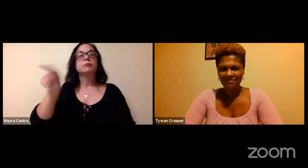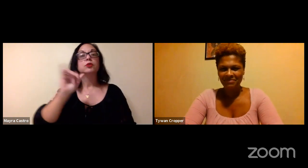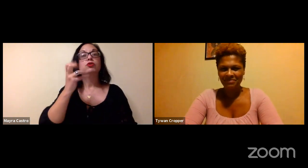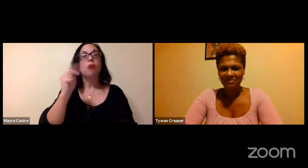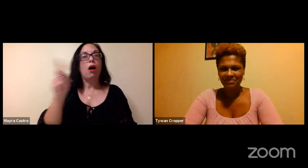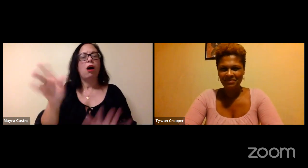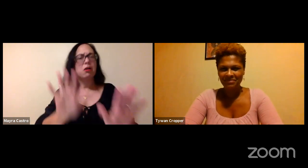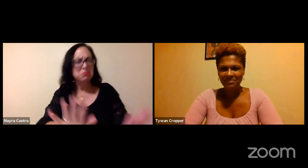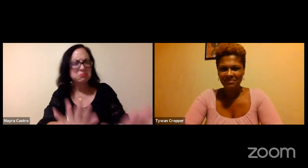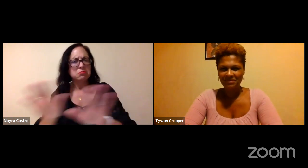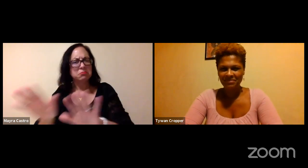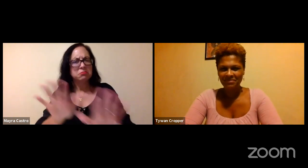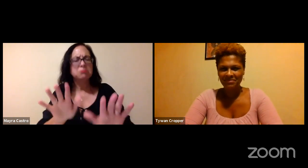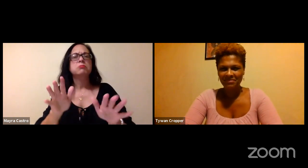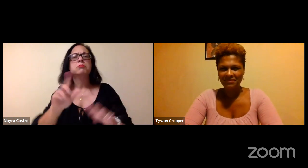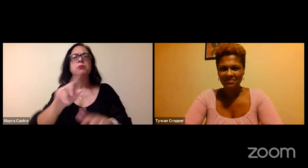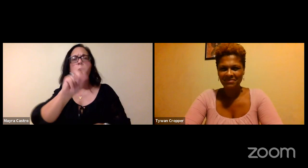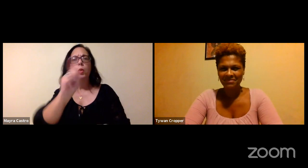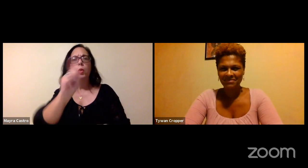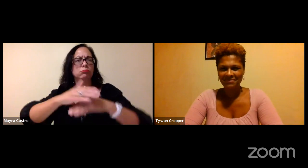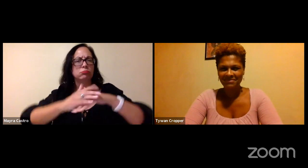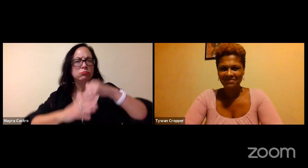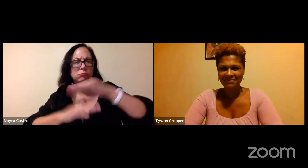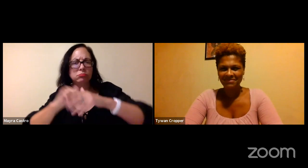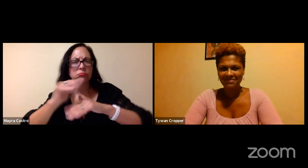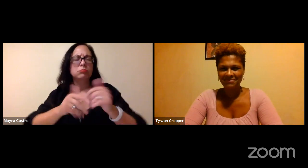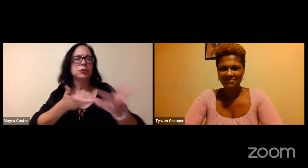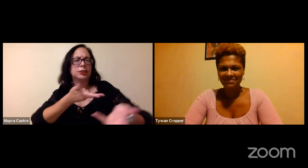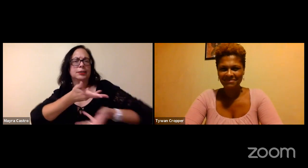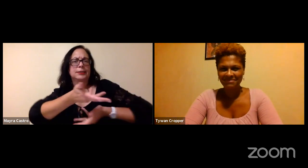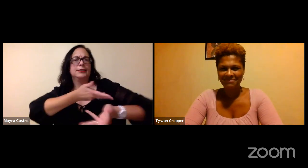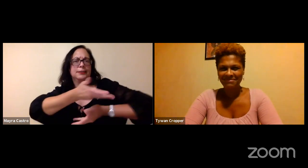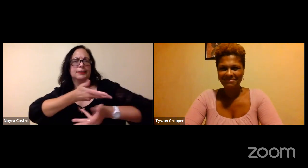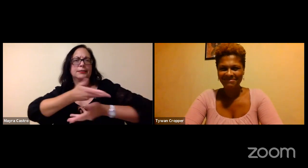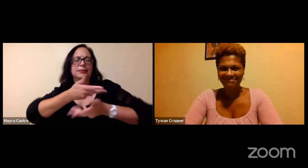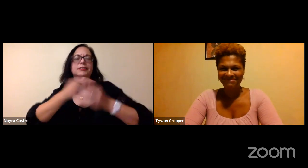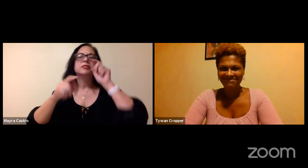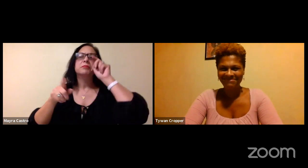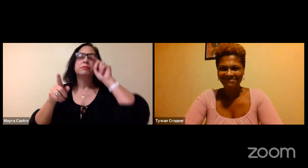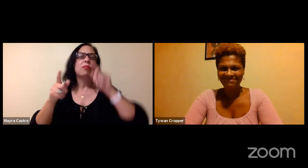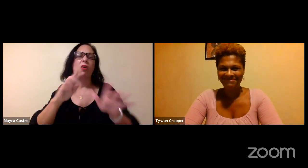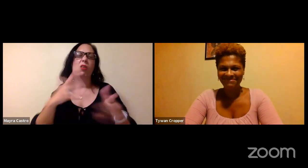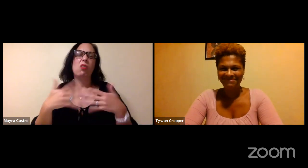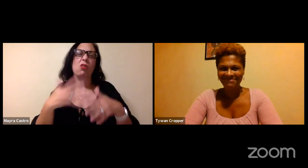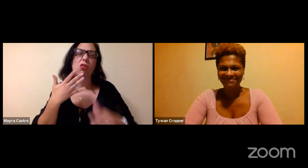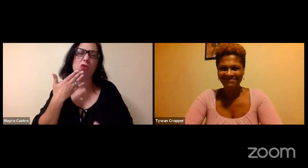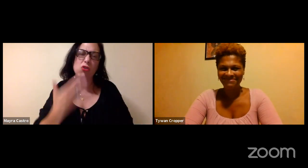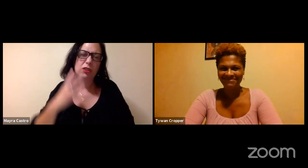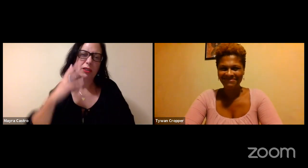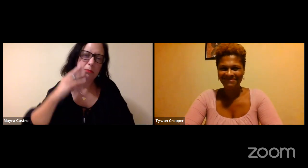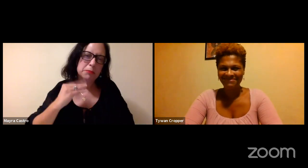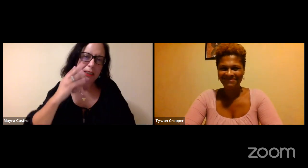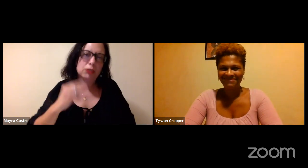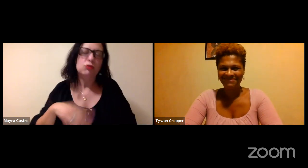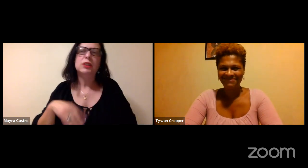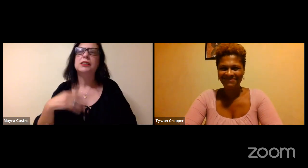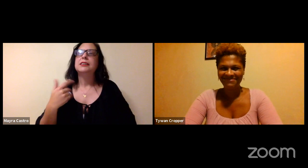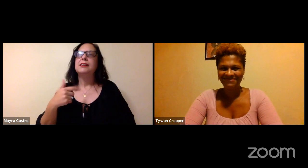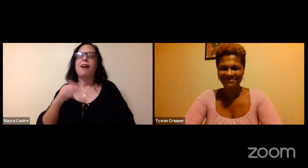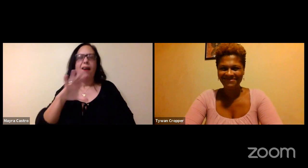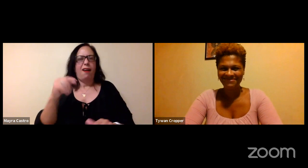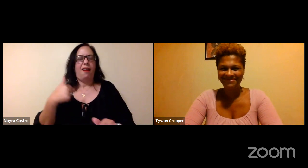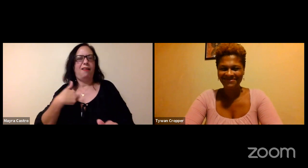NTID and Gallaudet, but I didn't have any experience going to a conference, being on a panel, all that